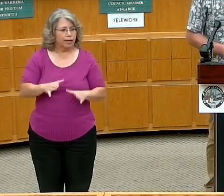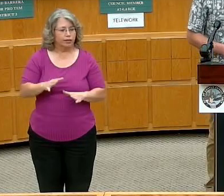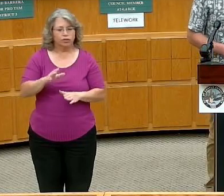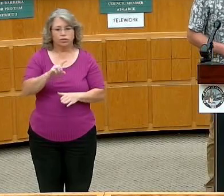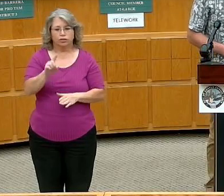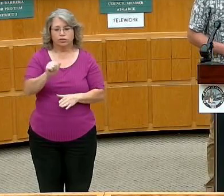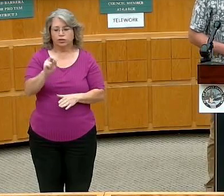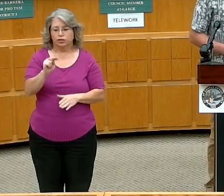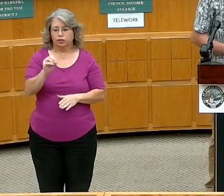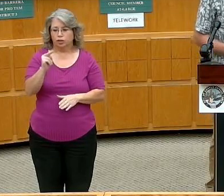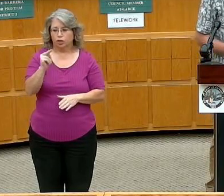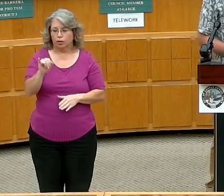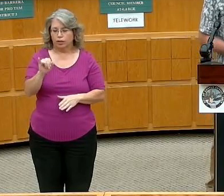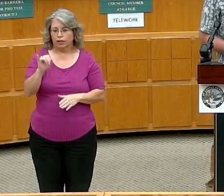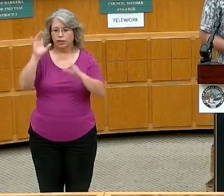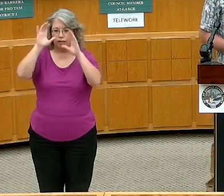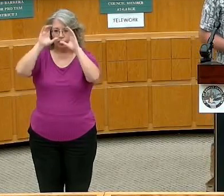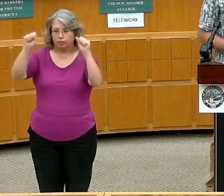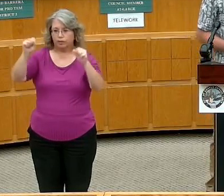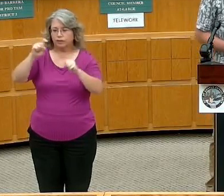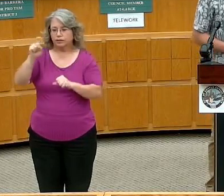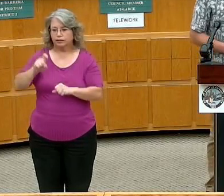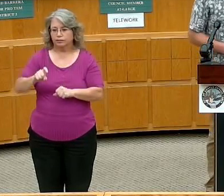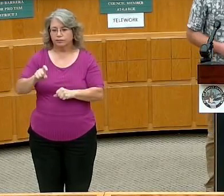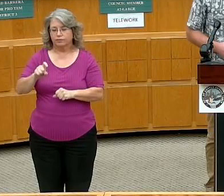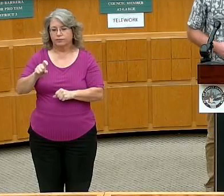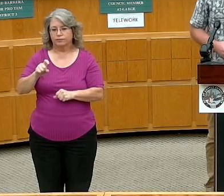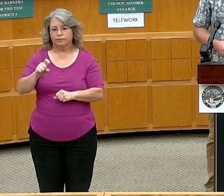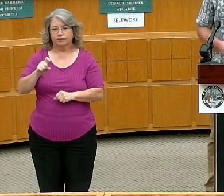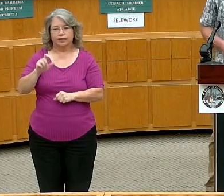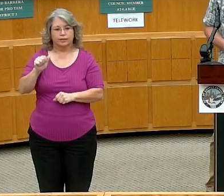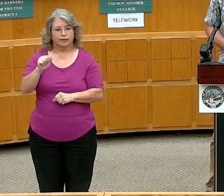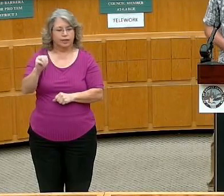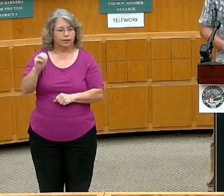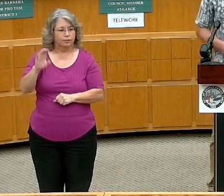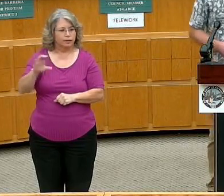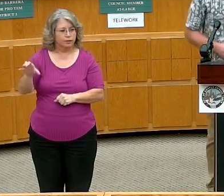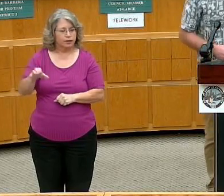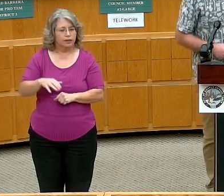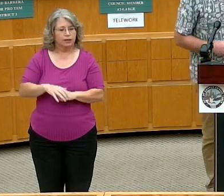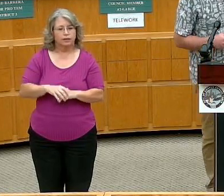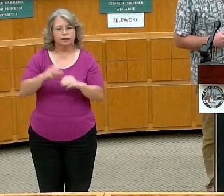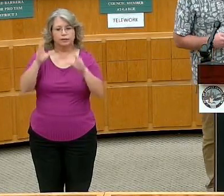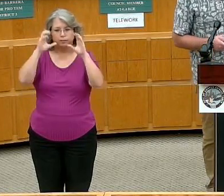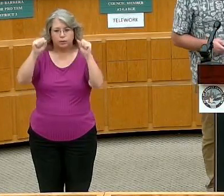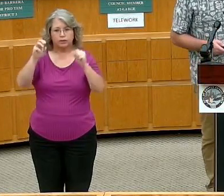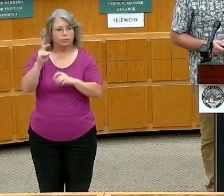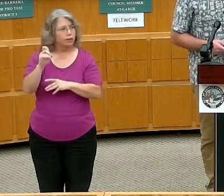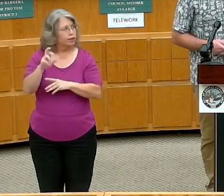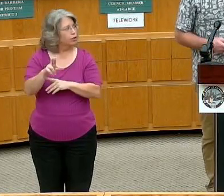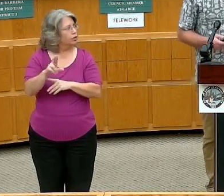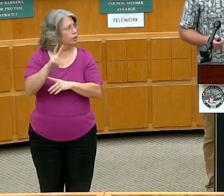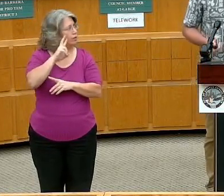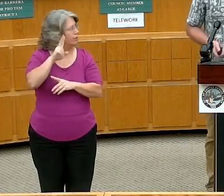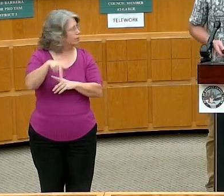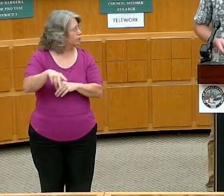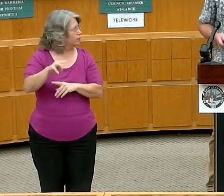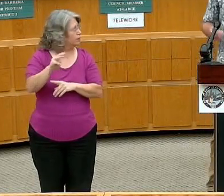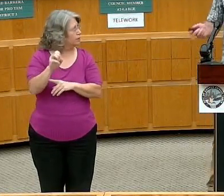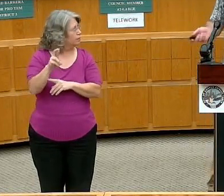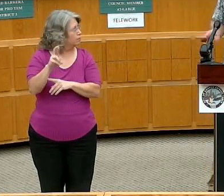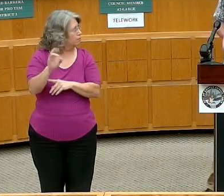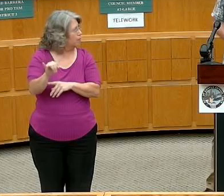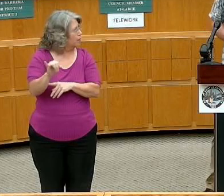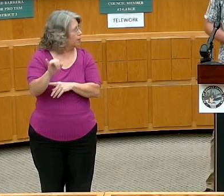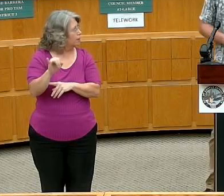president of TAMUCC, President Miller, and Vice President Mahdi. Many organizations and people contributed to